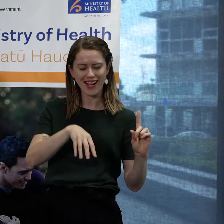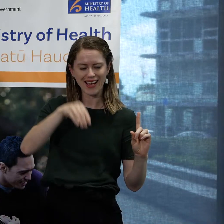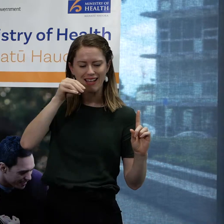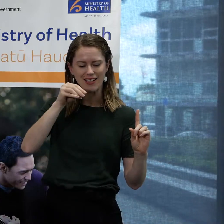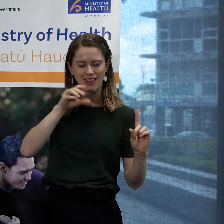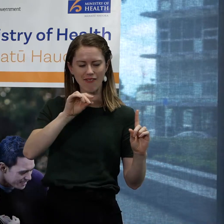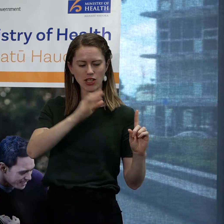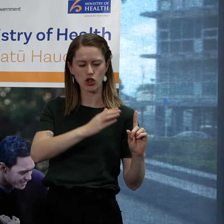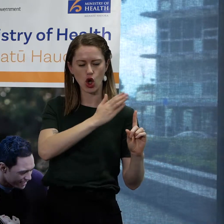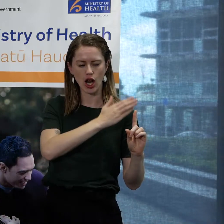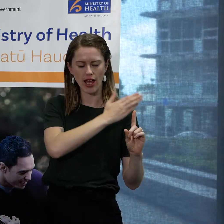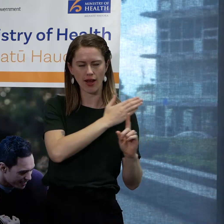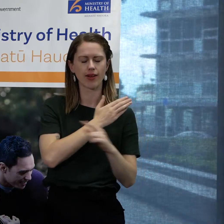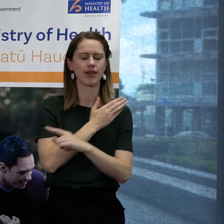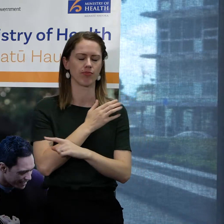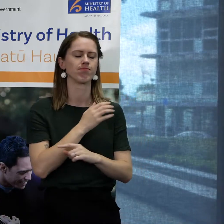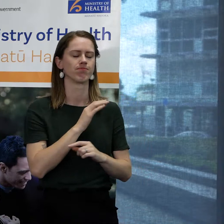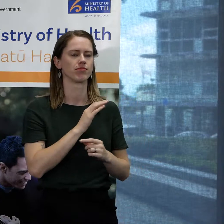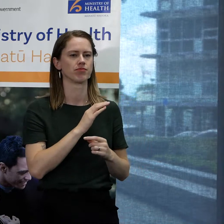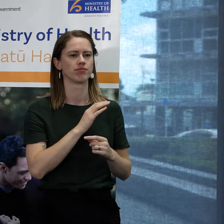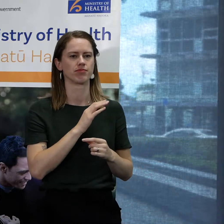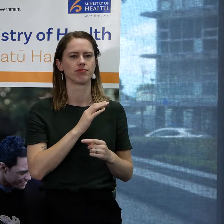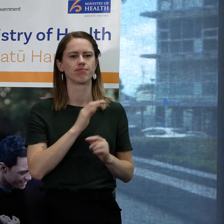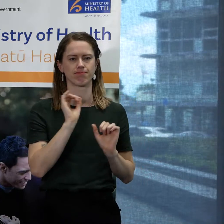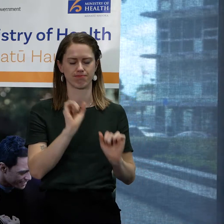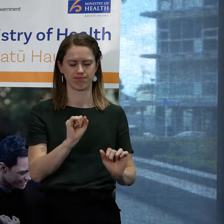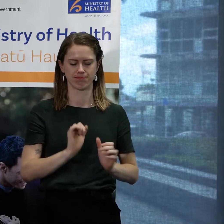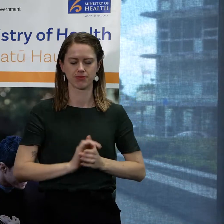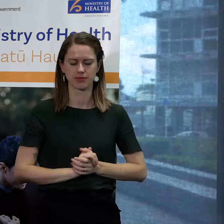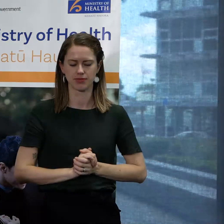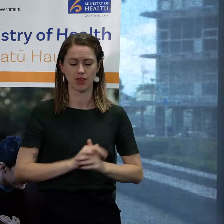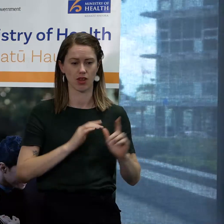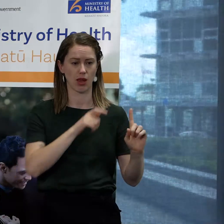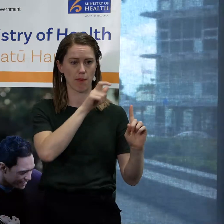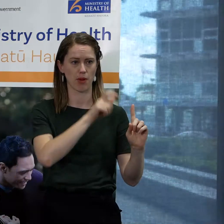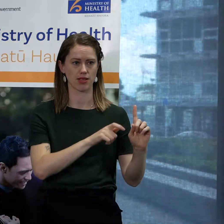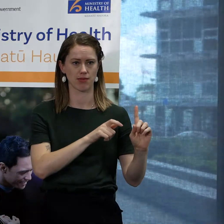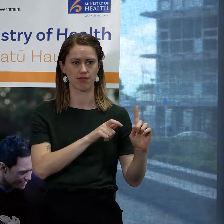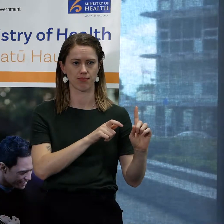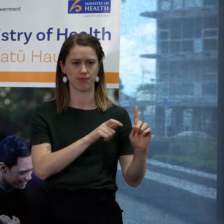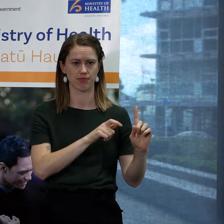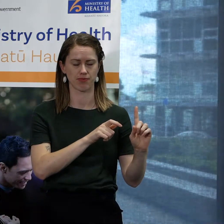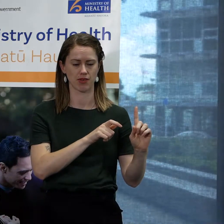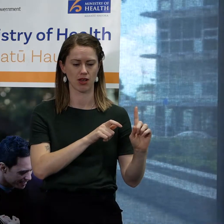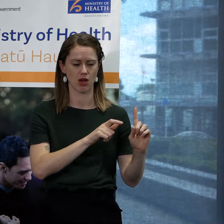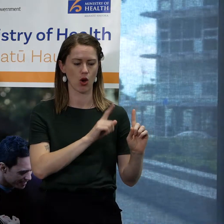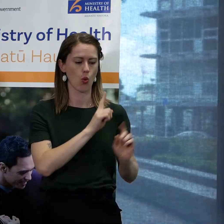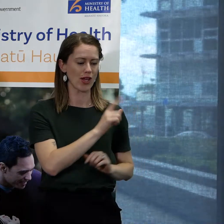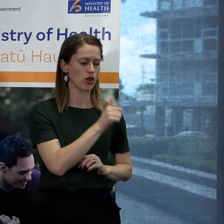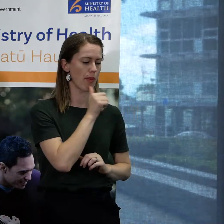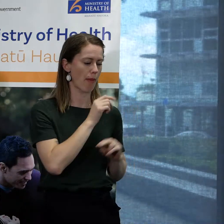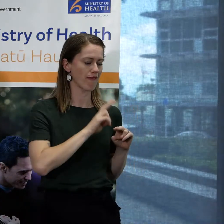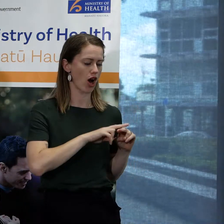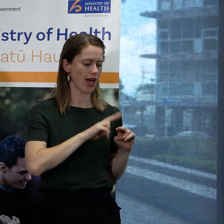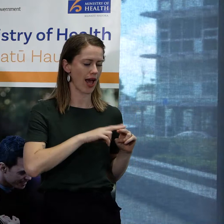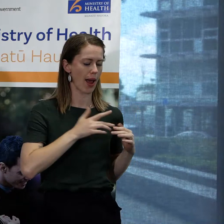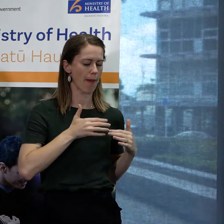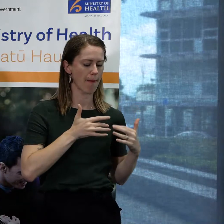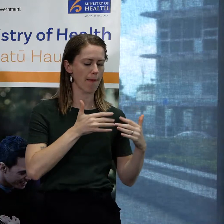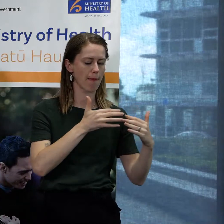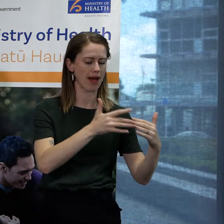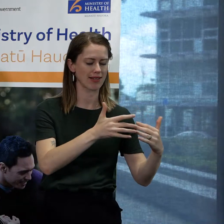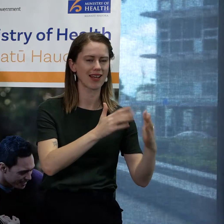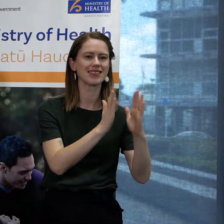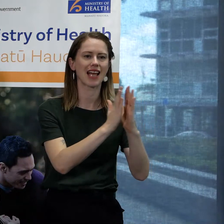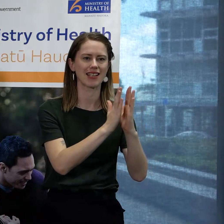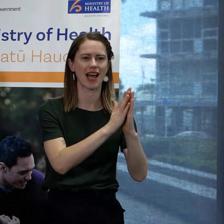sometime earlier? Yes, I'd just like to make a couple of comments there. First of all, this person developed symptoms Sunday night, So Friday night was right at the